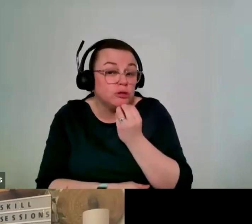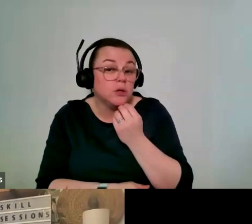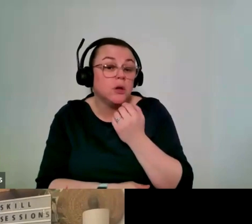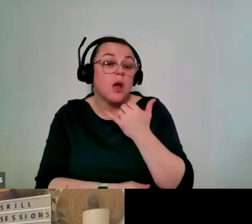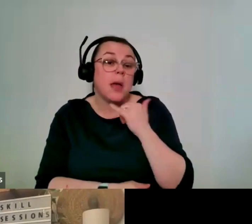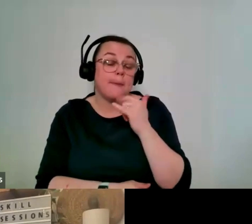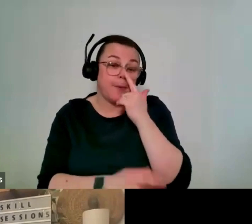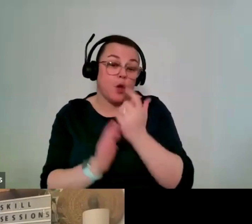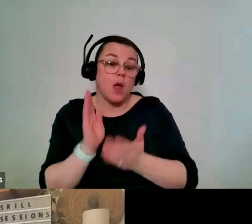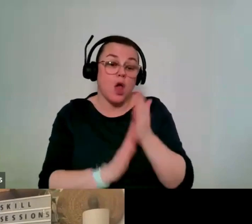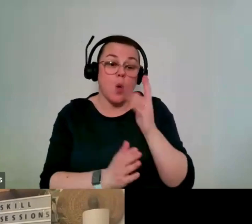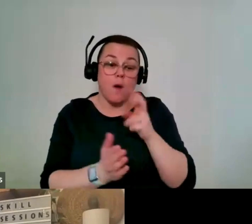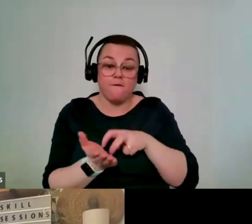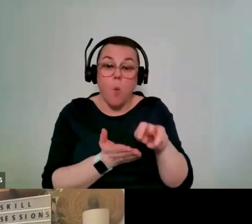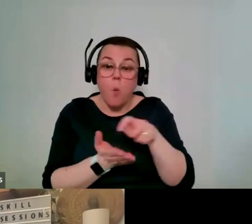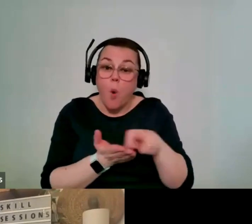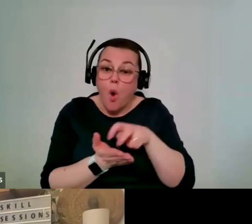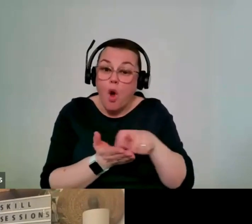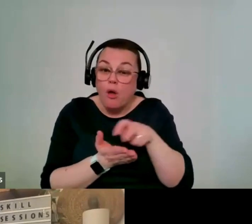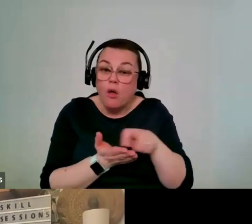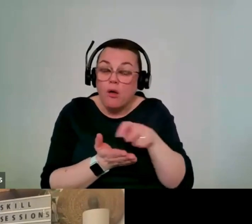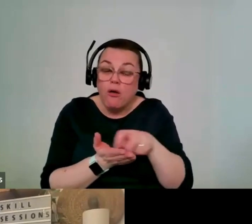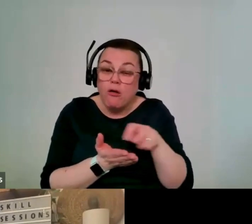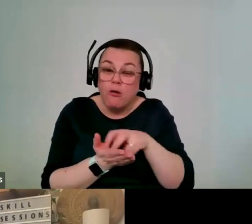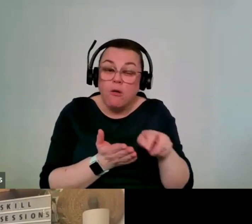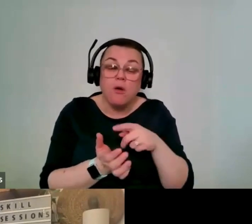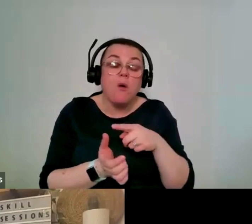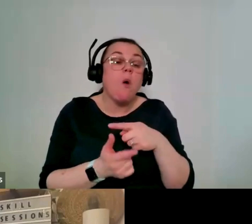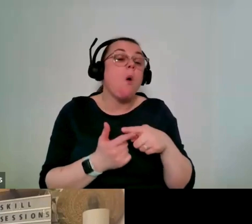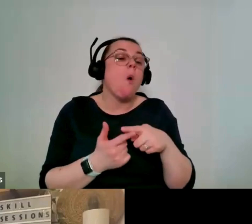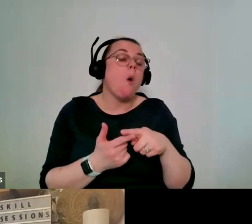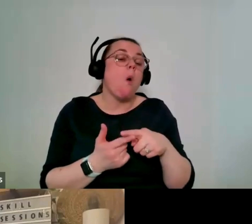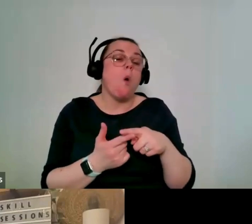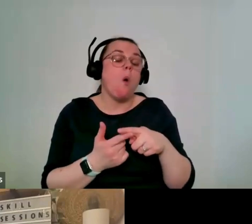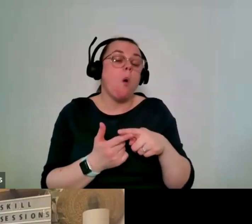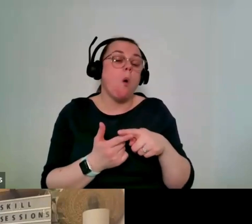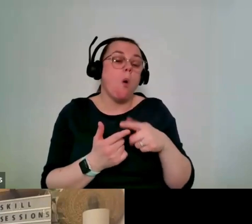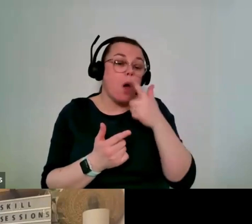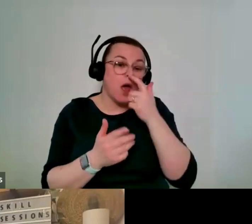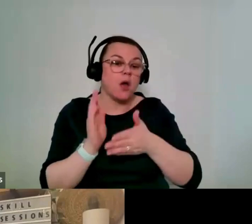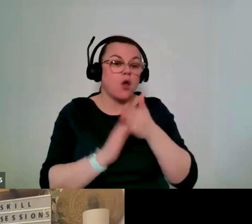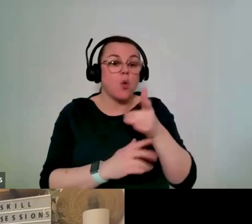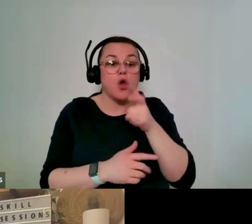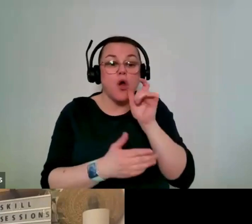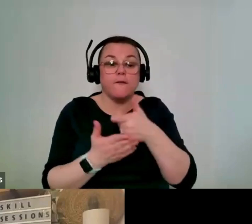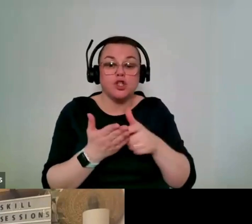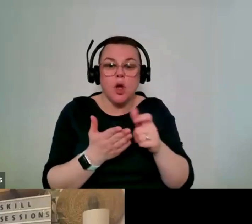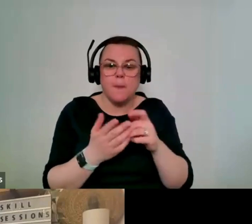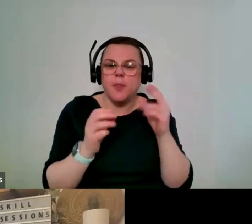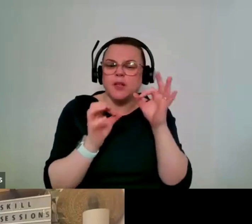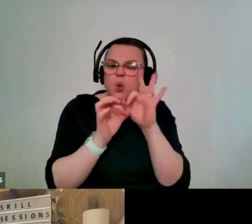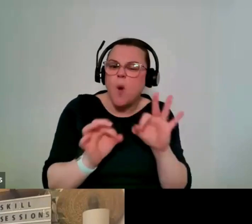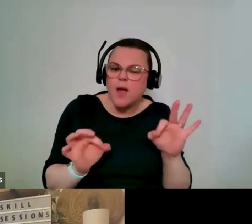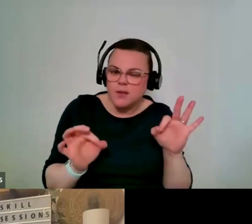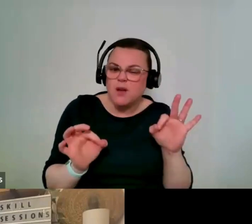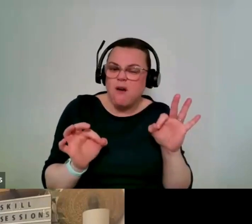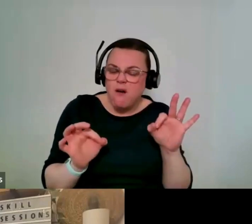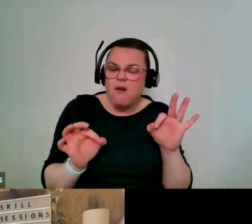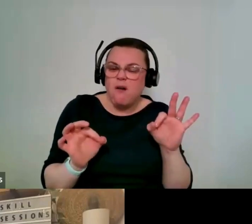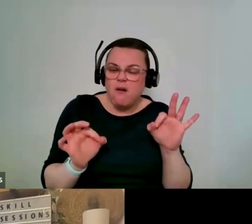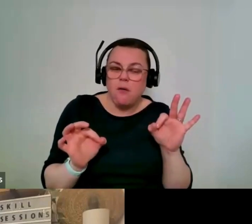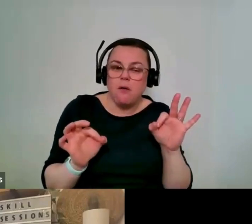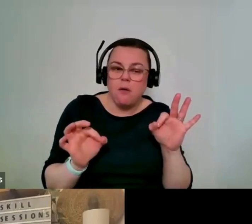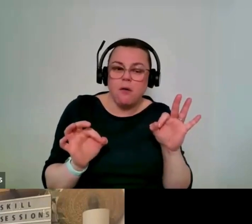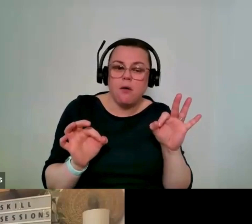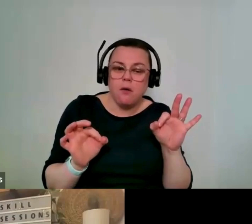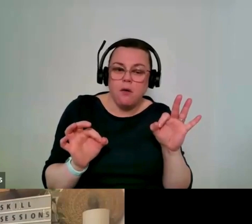maybe go out for a walk, or you can go to a coffee shop that is quieter, or you can,